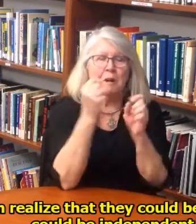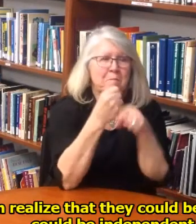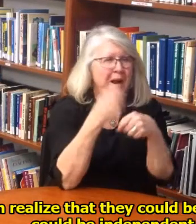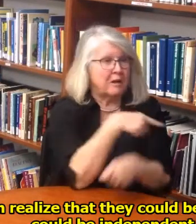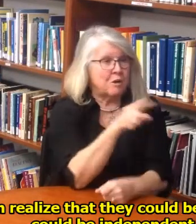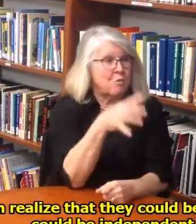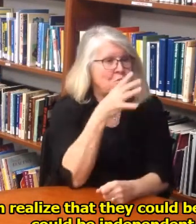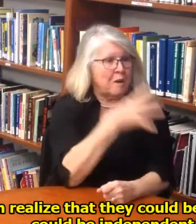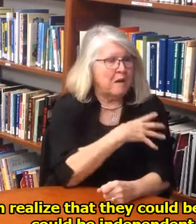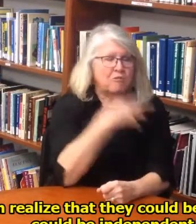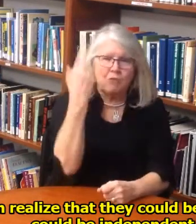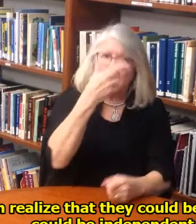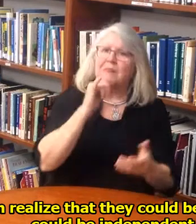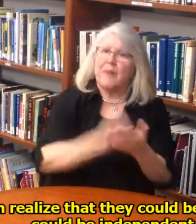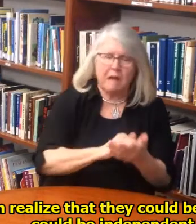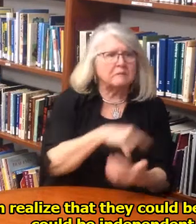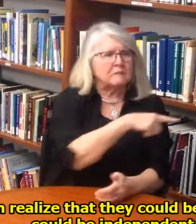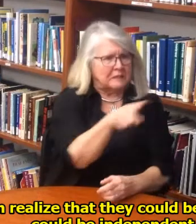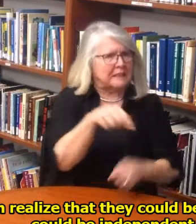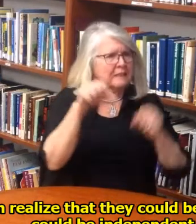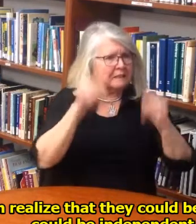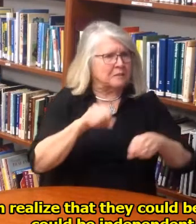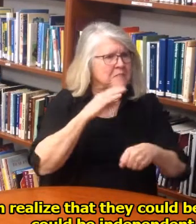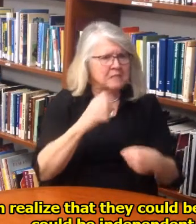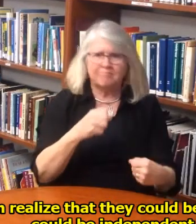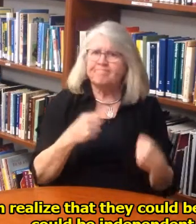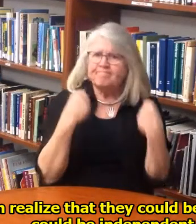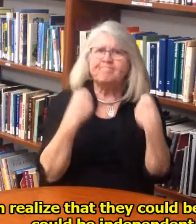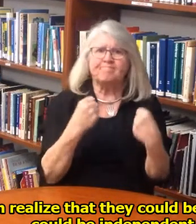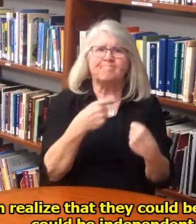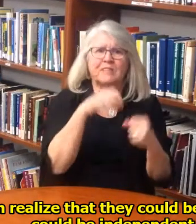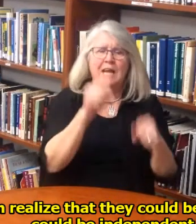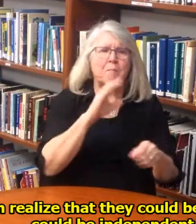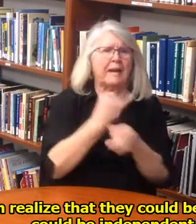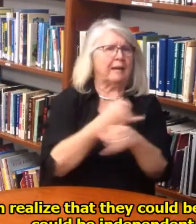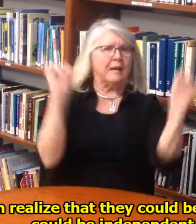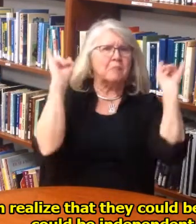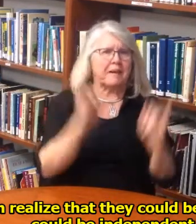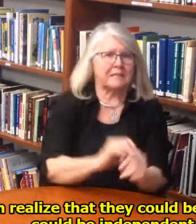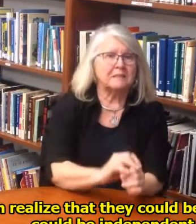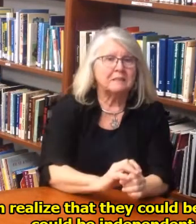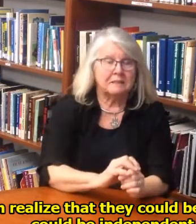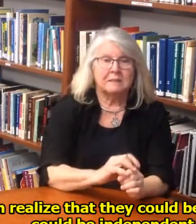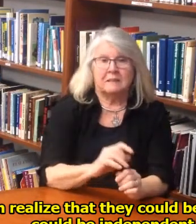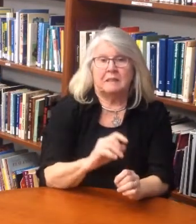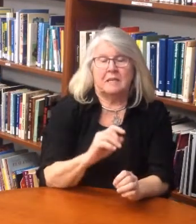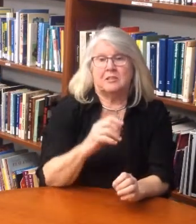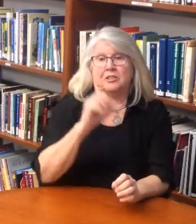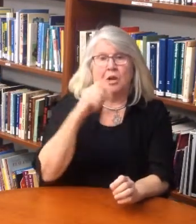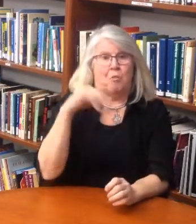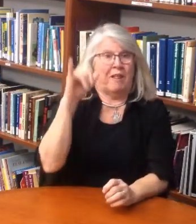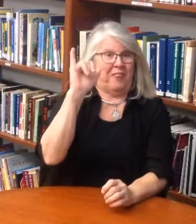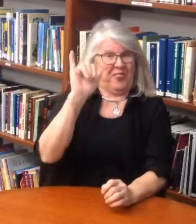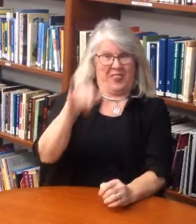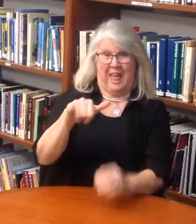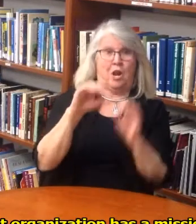to help women realize that they could be empowered, they could be independent.